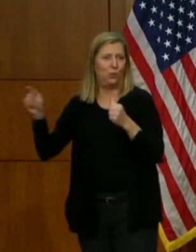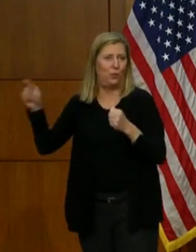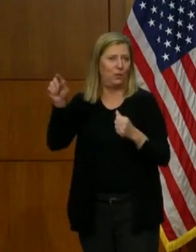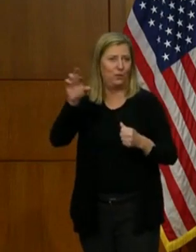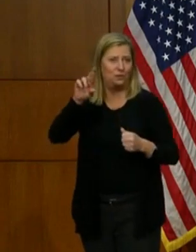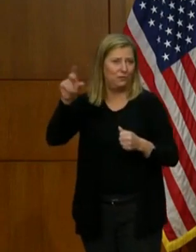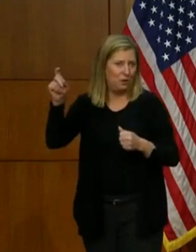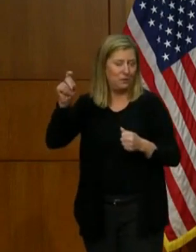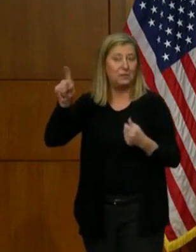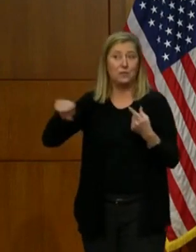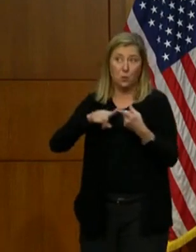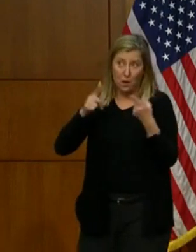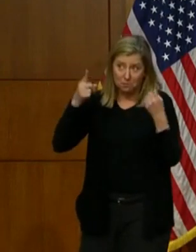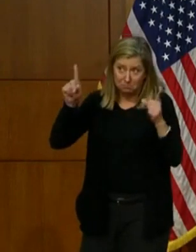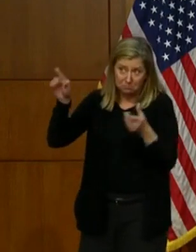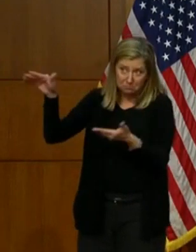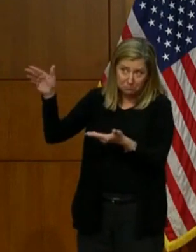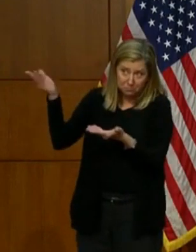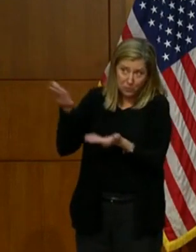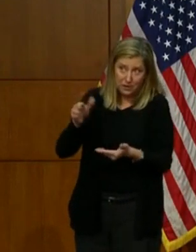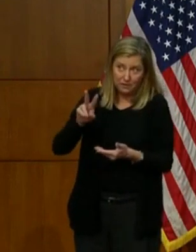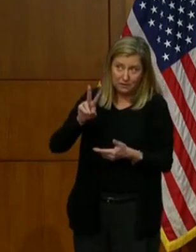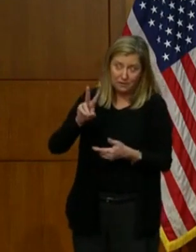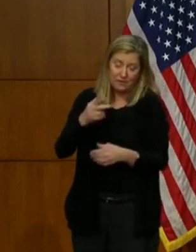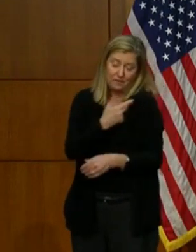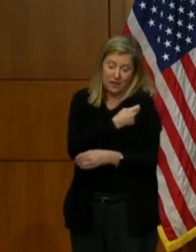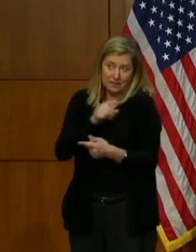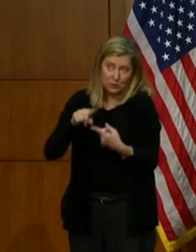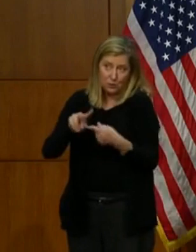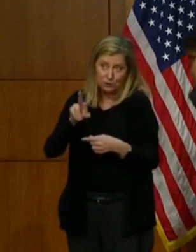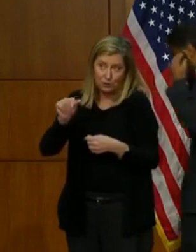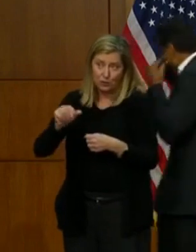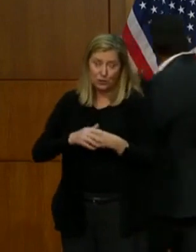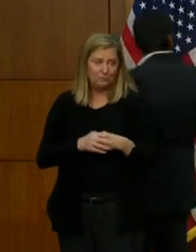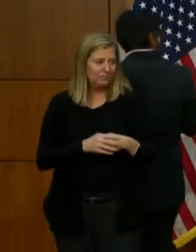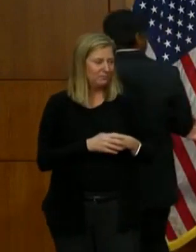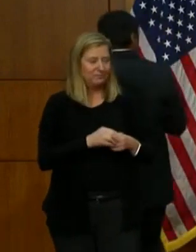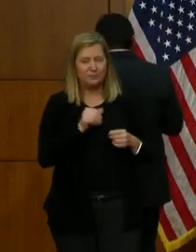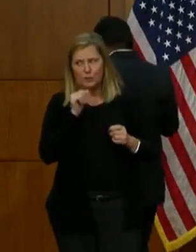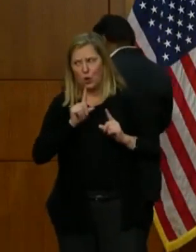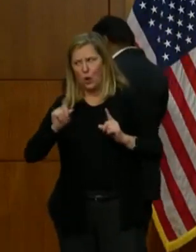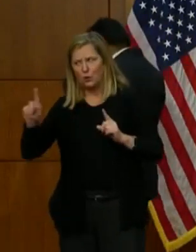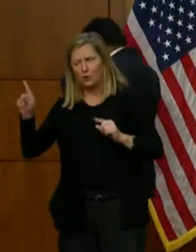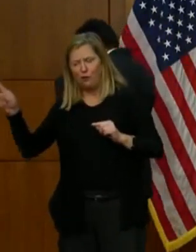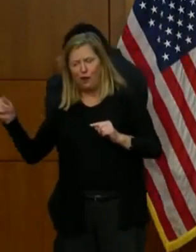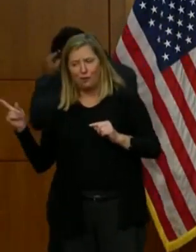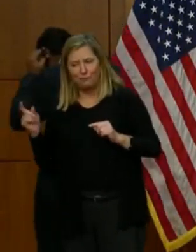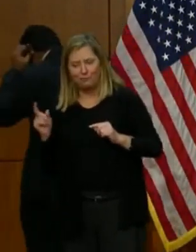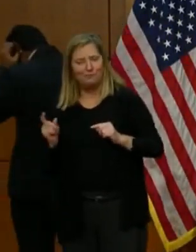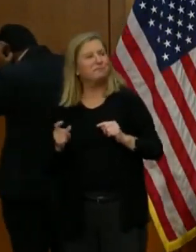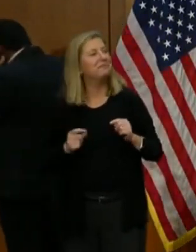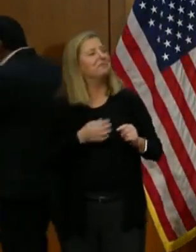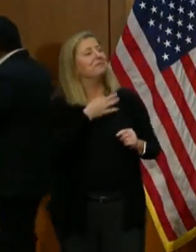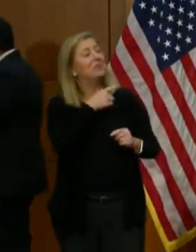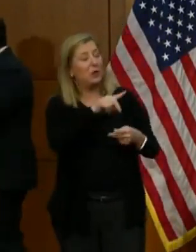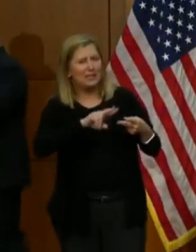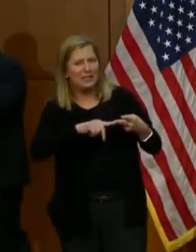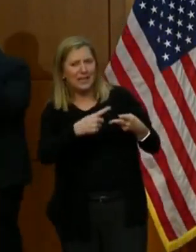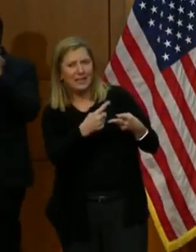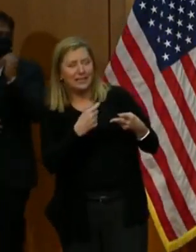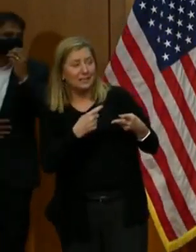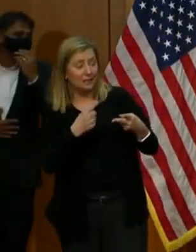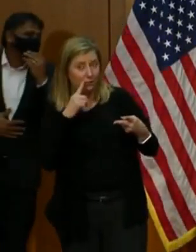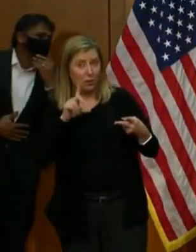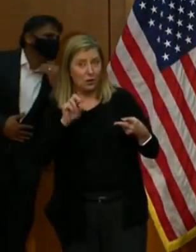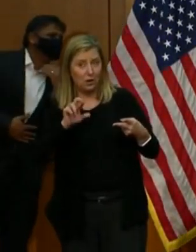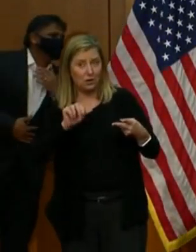pharmacies do bring vaccine into Virginia. Don't go too far here. What was your second question, Mel? Was it